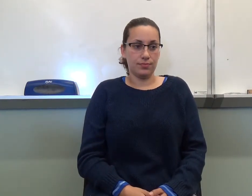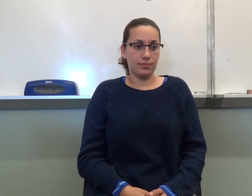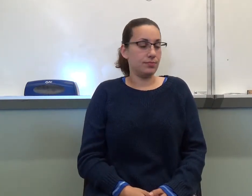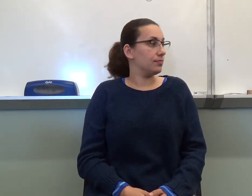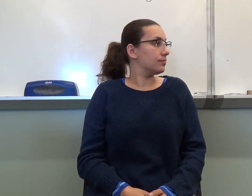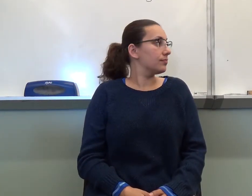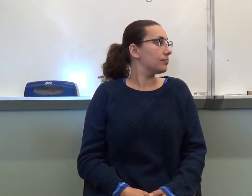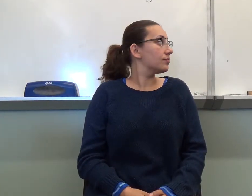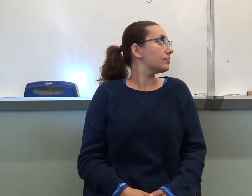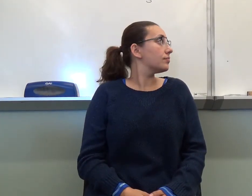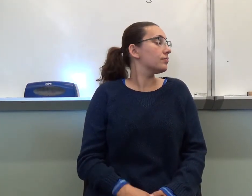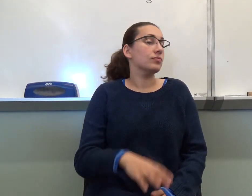usually acceptable.